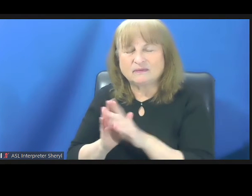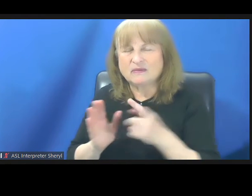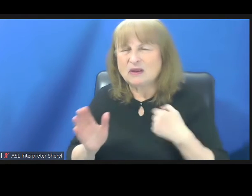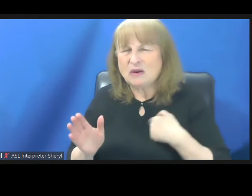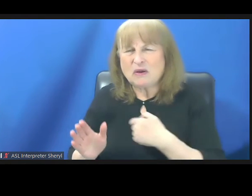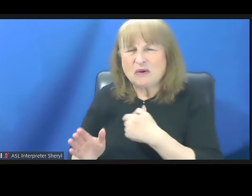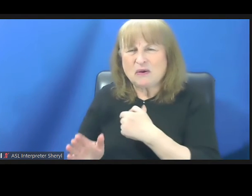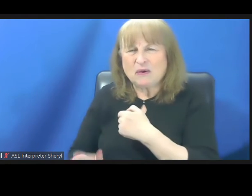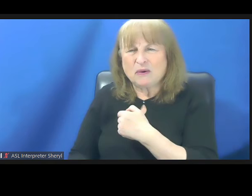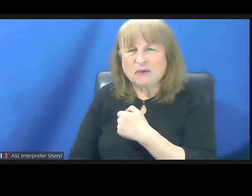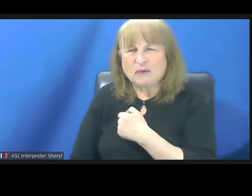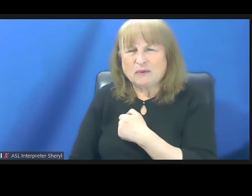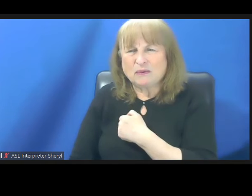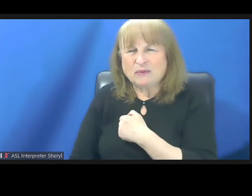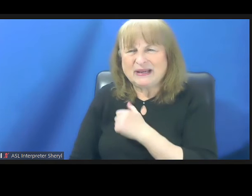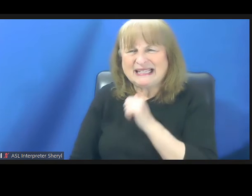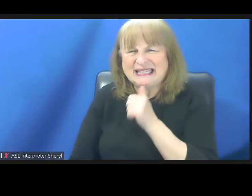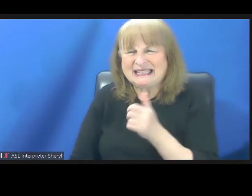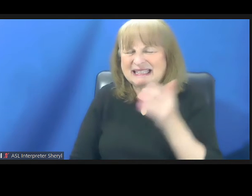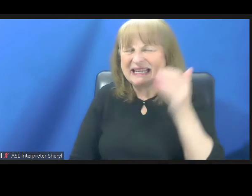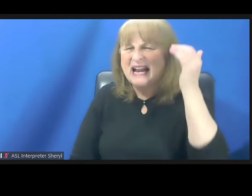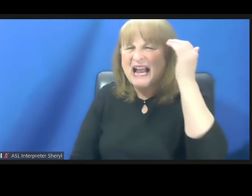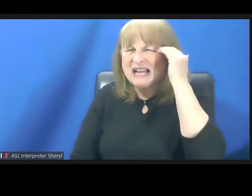we didn't respond to consciously to